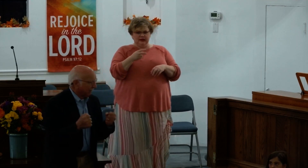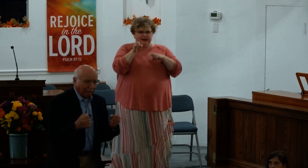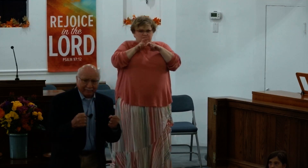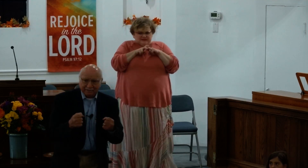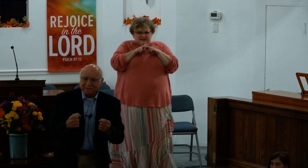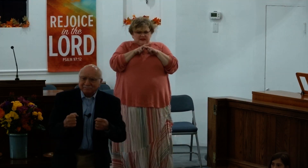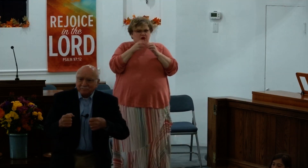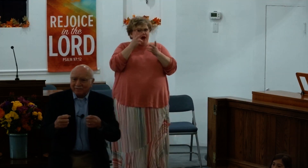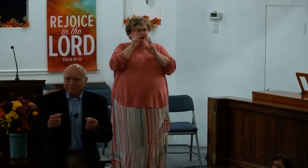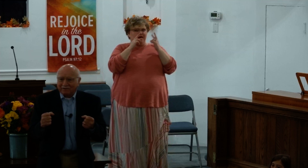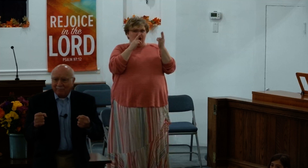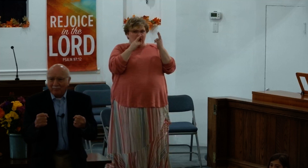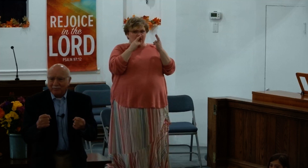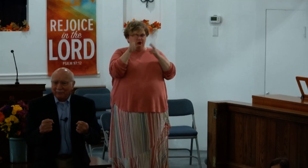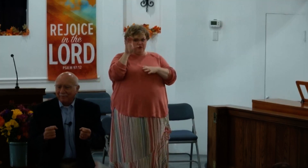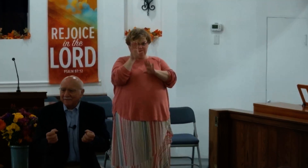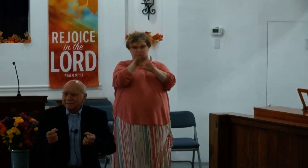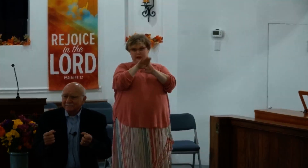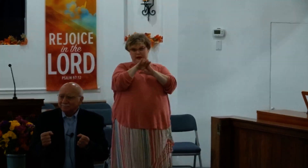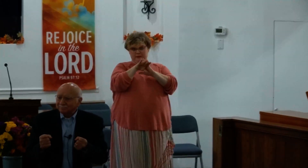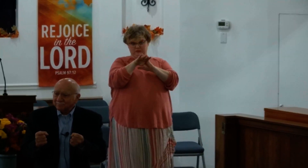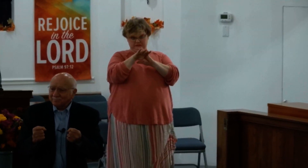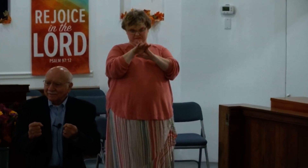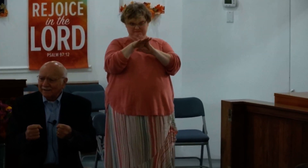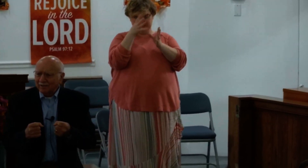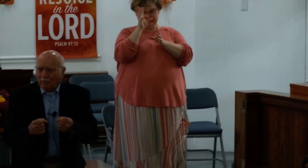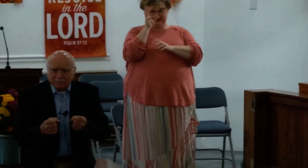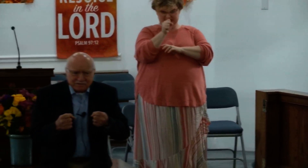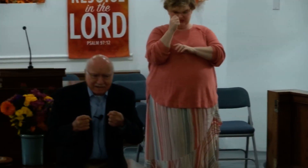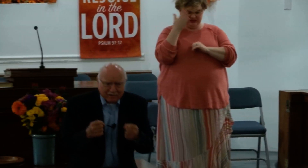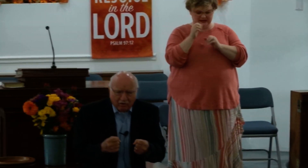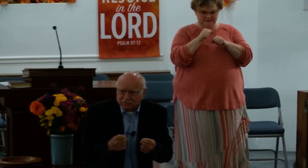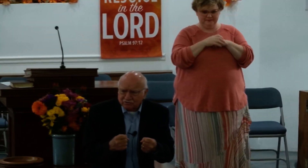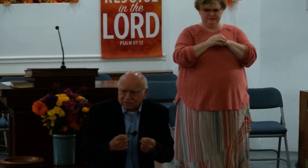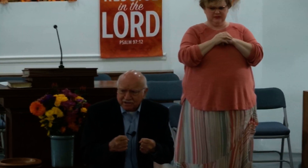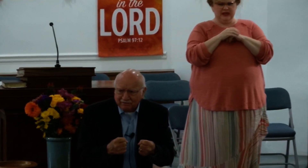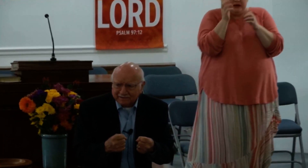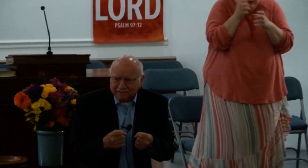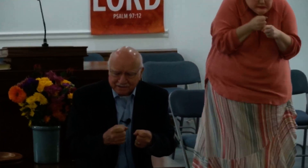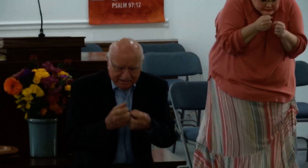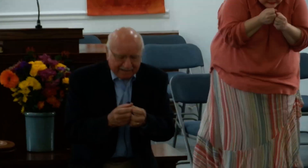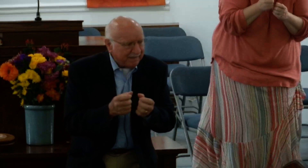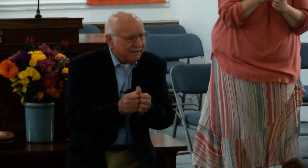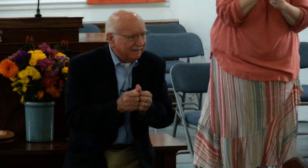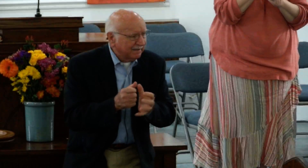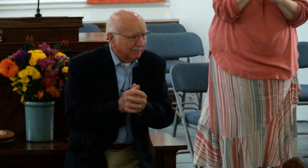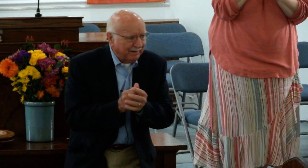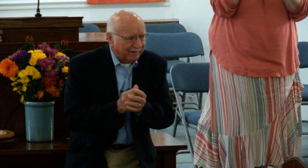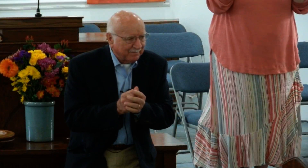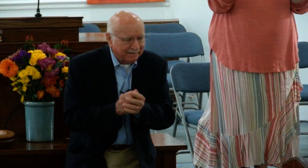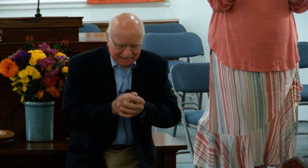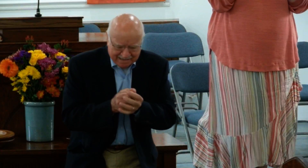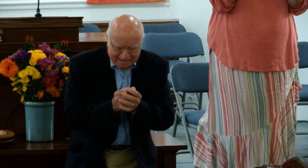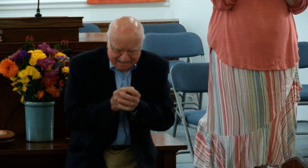camera can grab this. Tom, I hope you can grab this. That little boy was sitting there all scrunched down like this, and he had that little